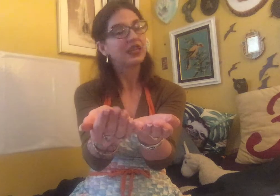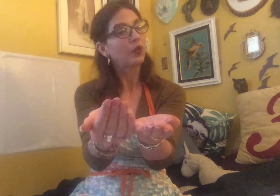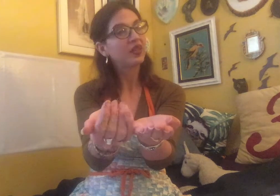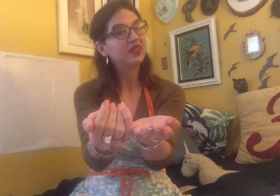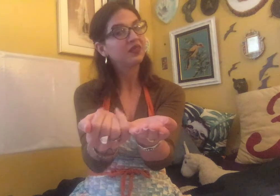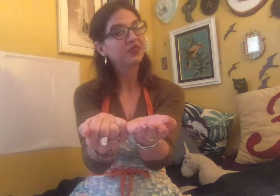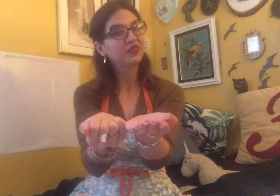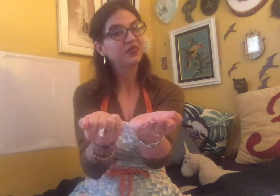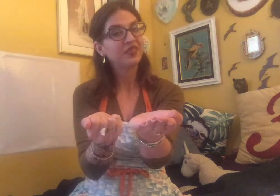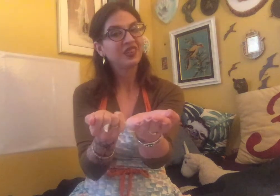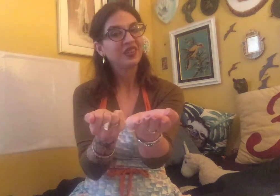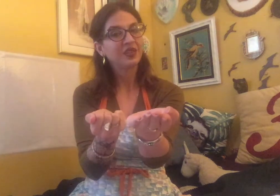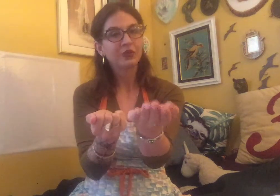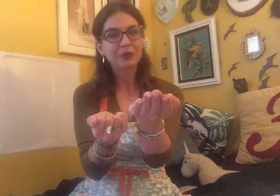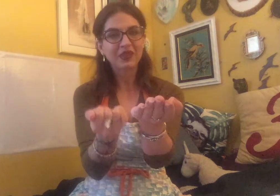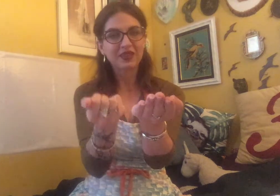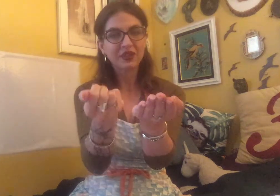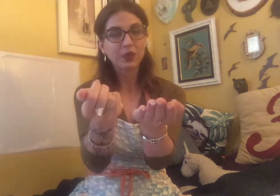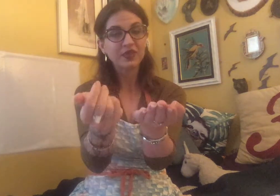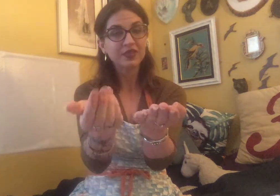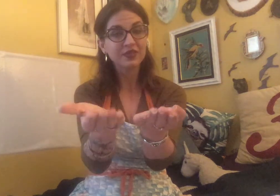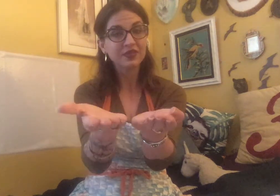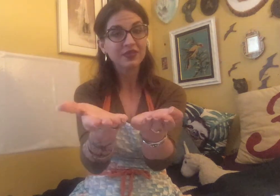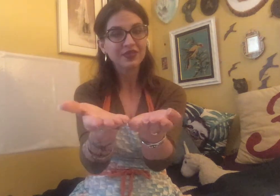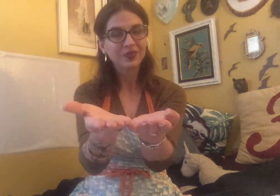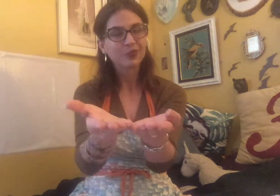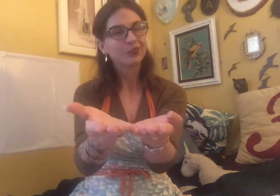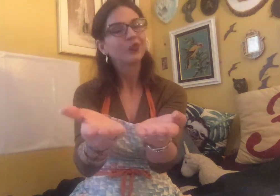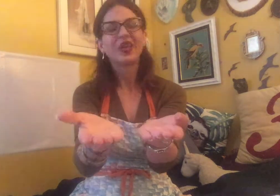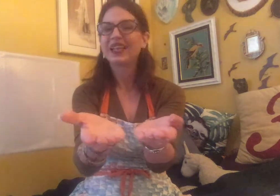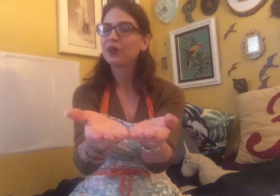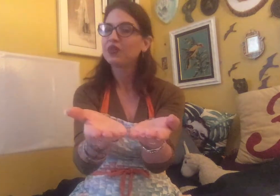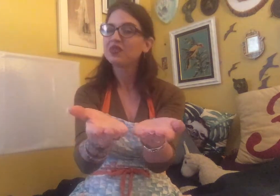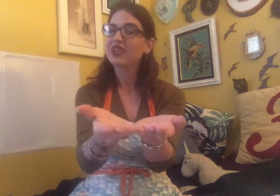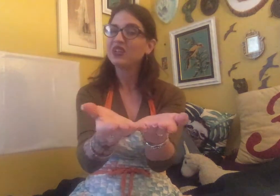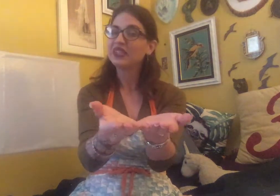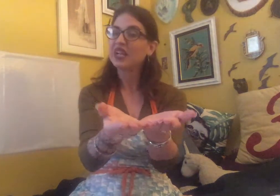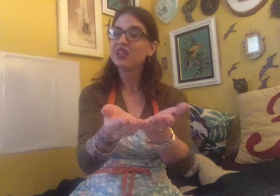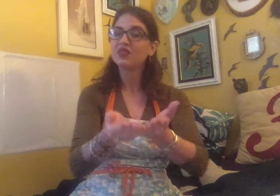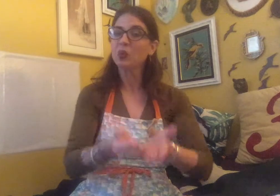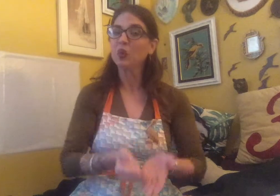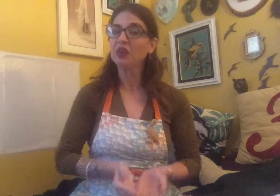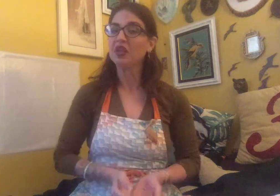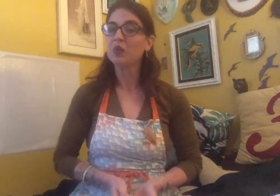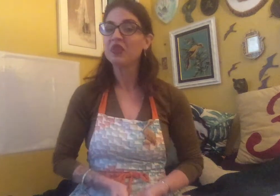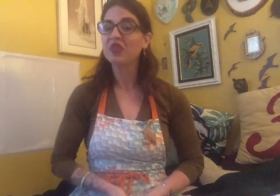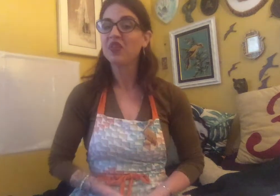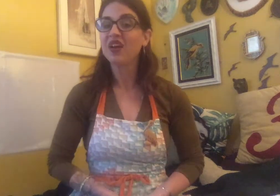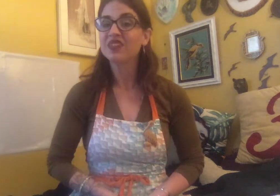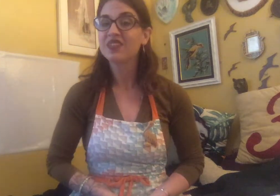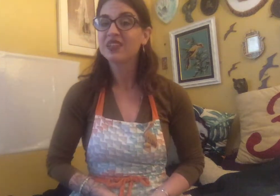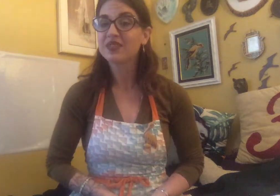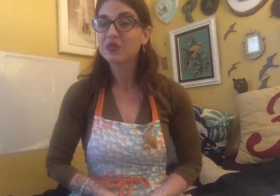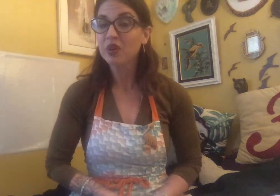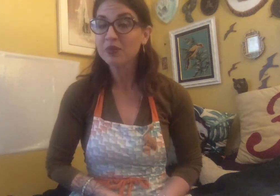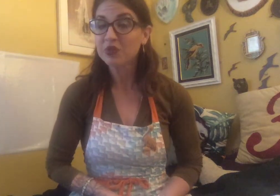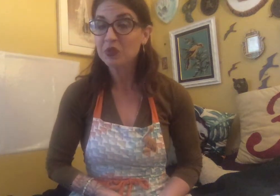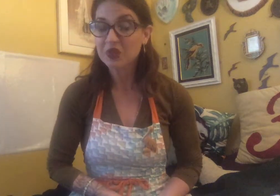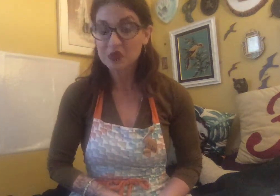away the v, replace it with a n. And it was very nice working with our onsets and rhymes with you